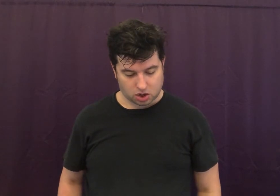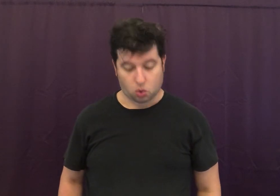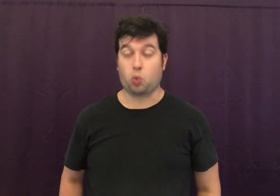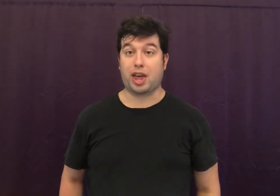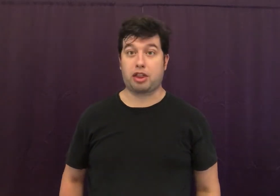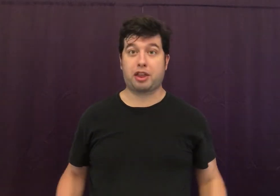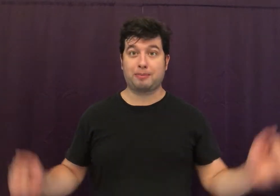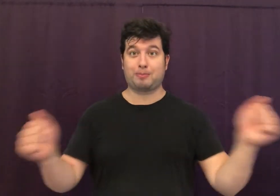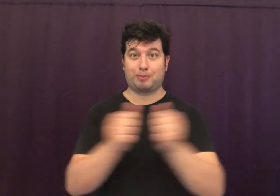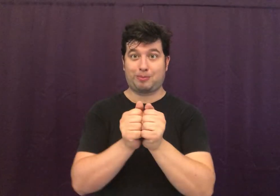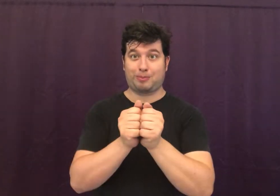With